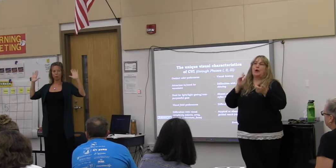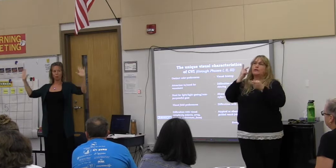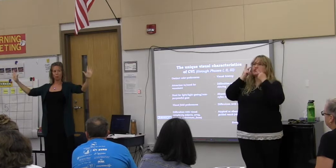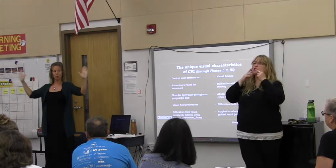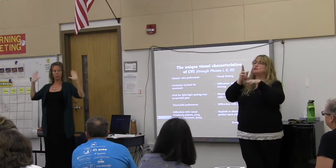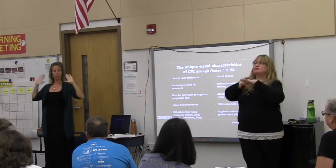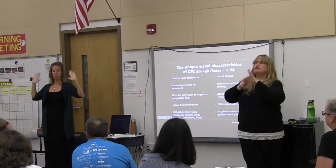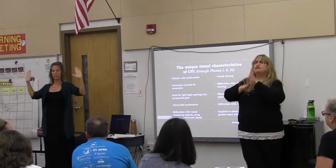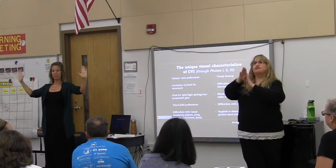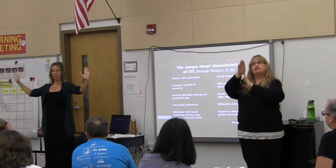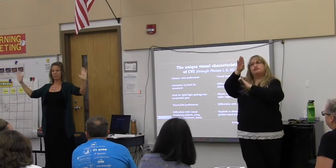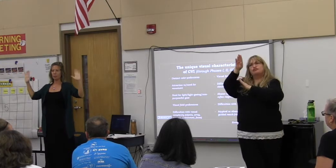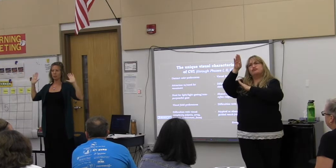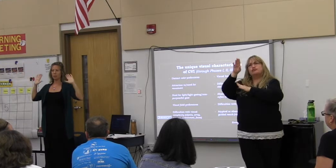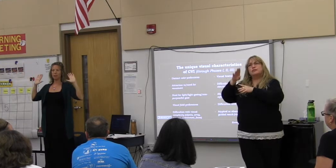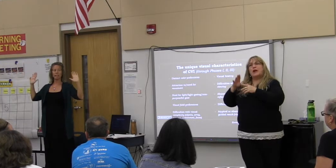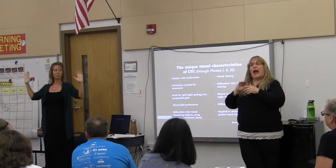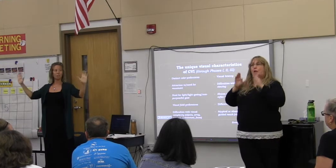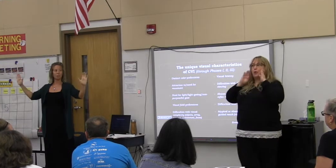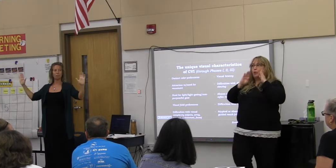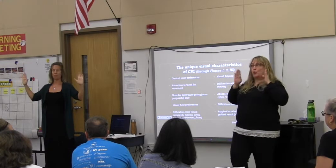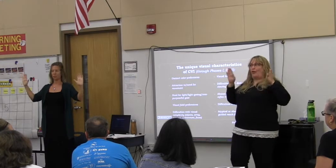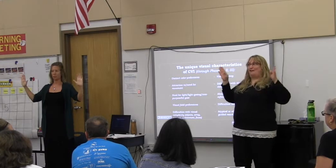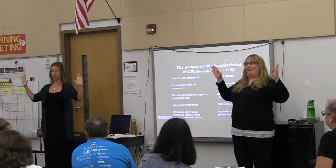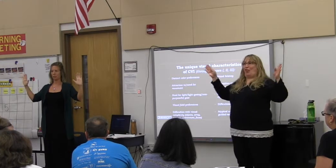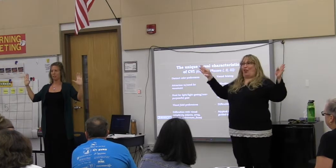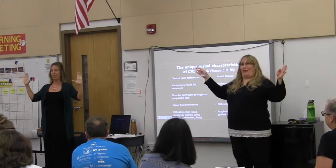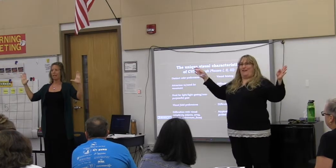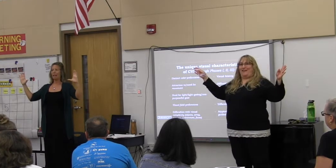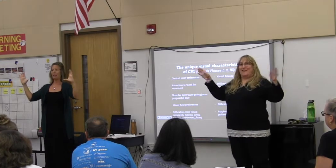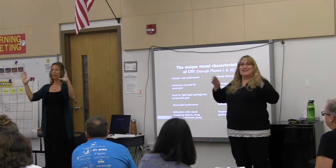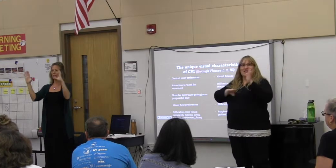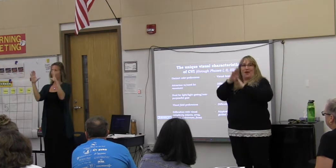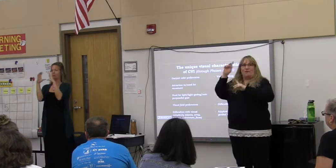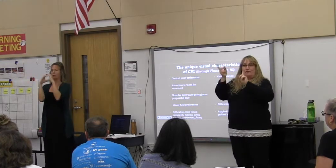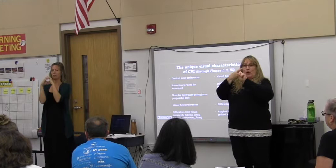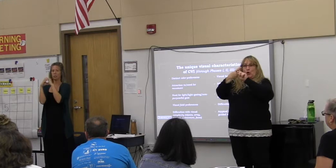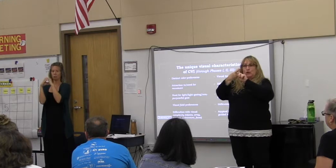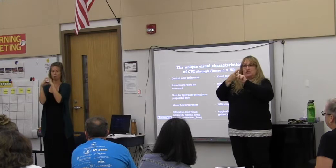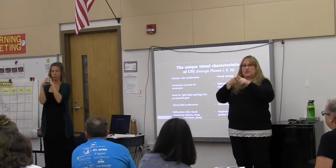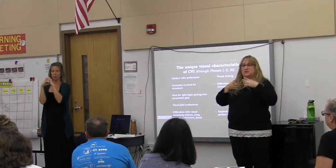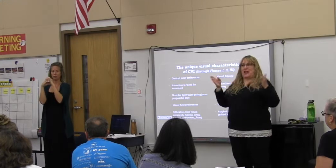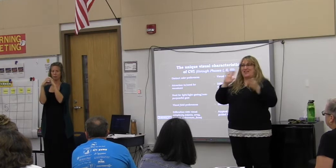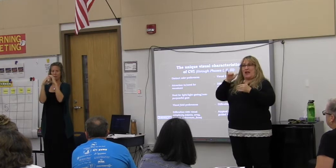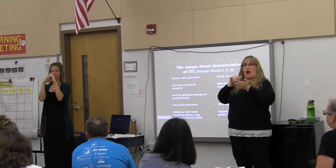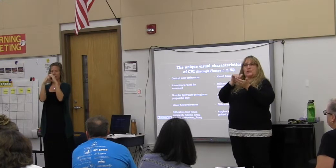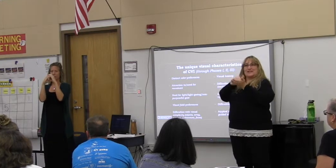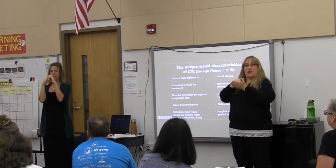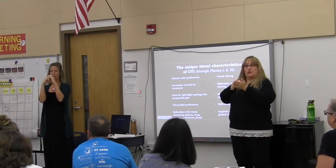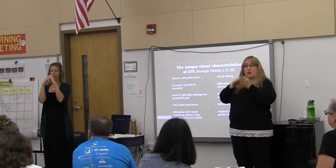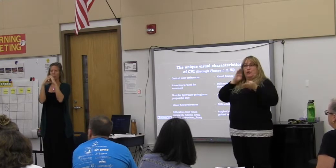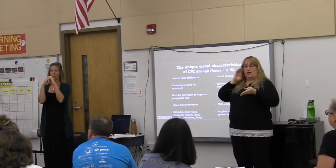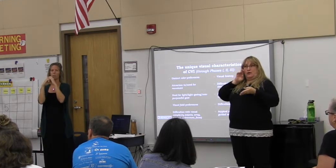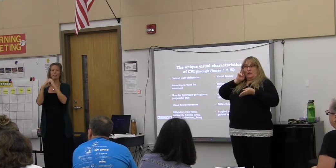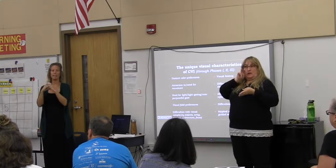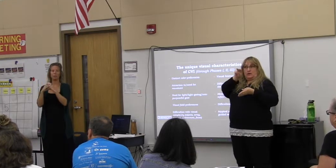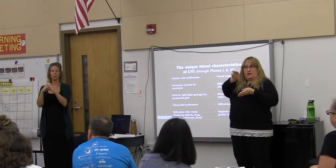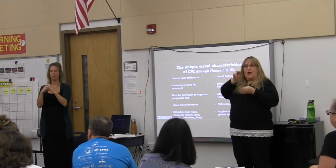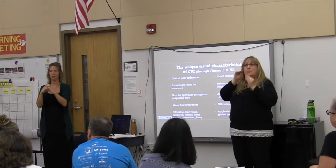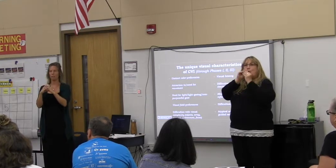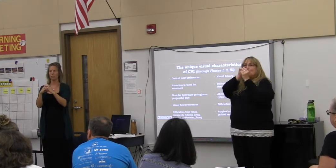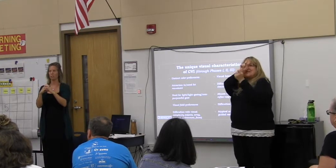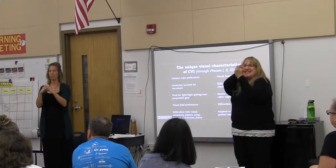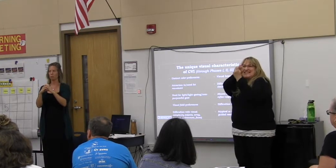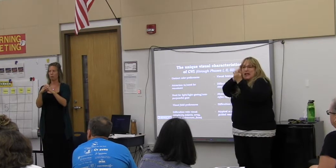develops, our peripheral fields, these side fields, they develop first. And then comes our central field. And this is where we get the most